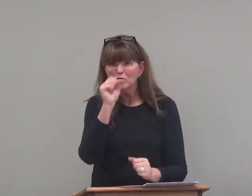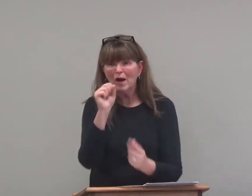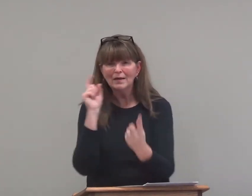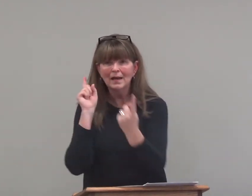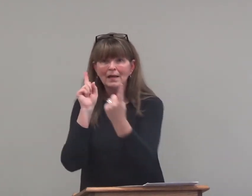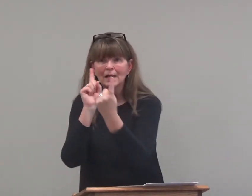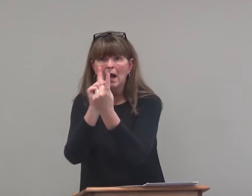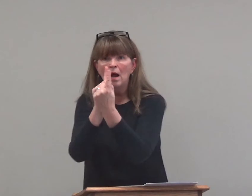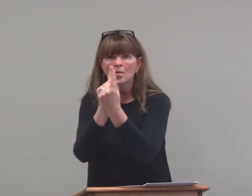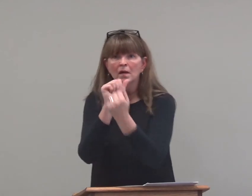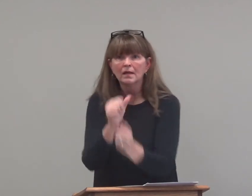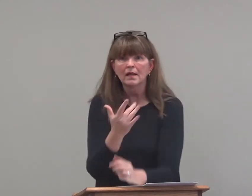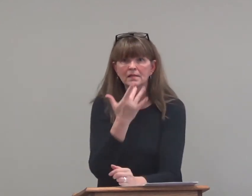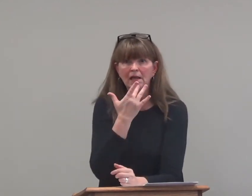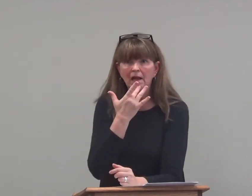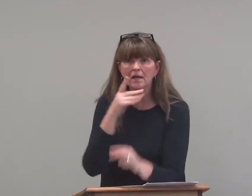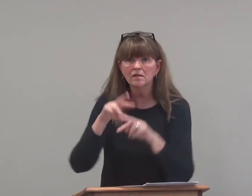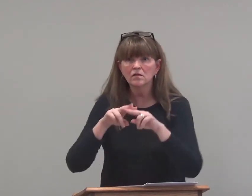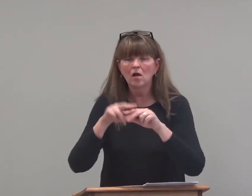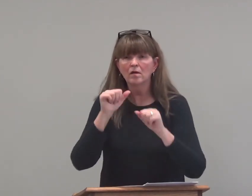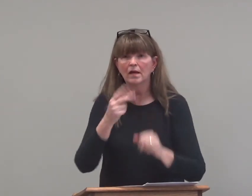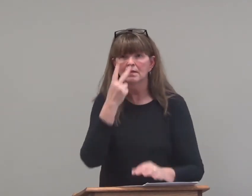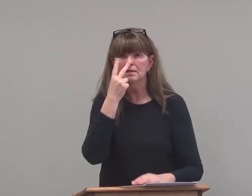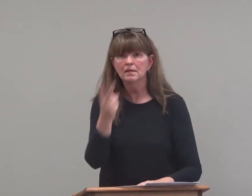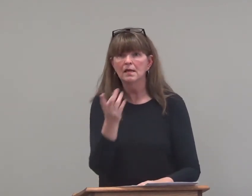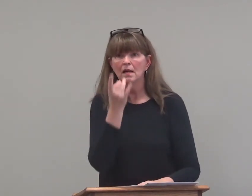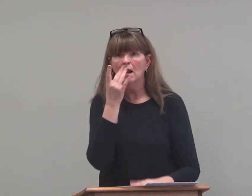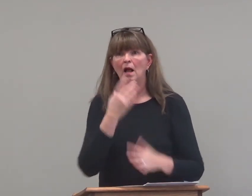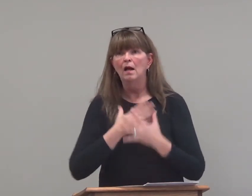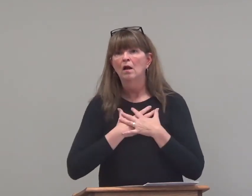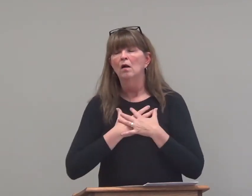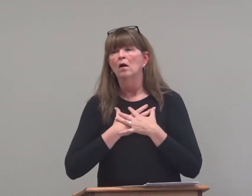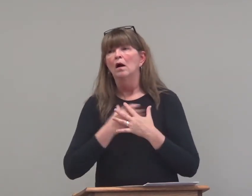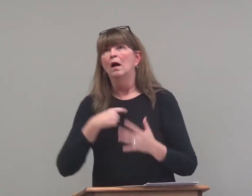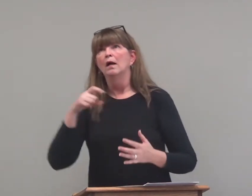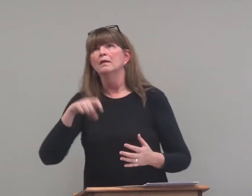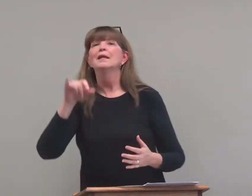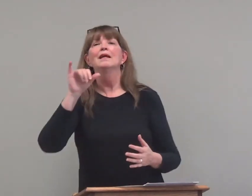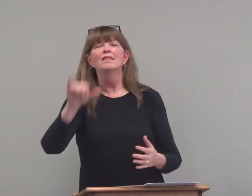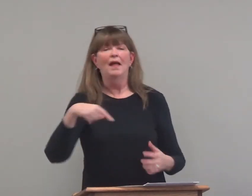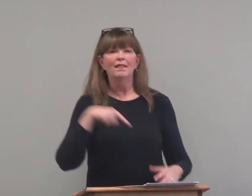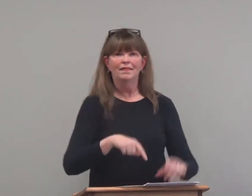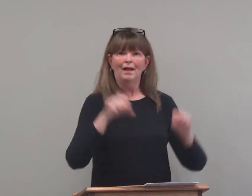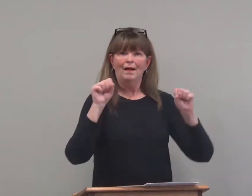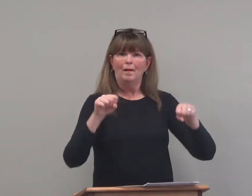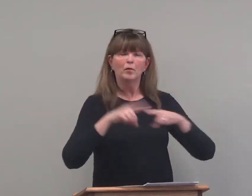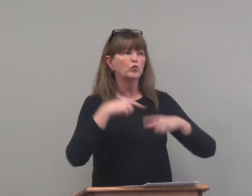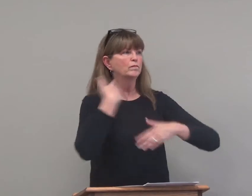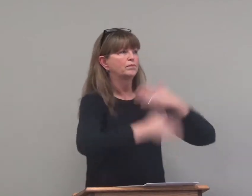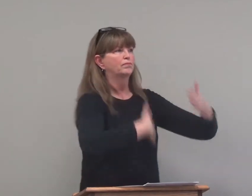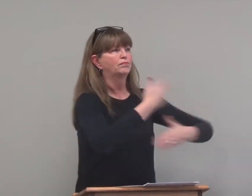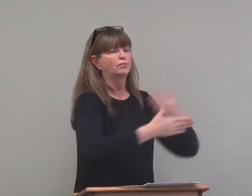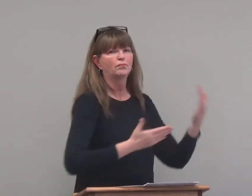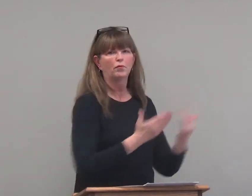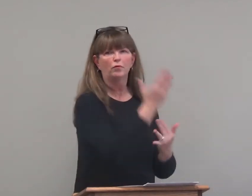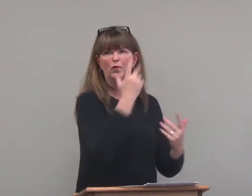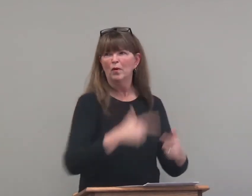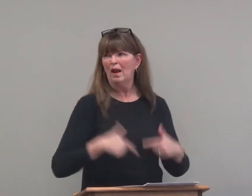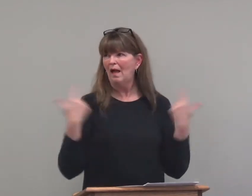show love to God's people, that's attractive, like the taste of salt, like the sight of light. And then they'll be able